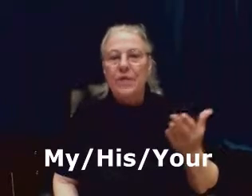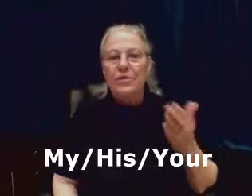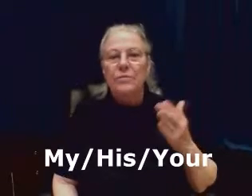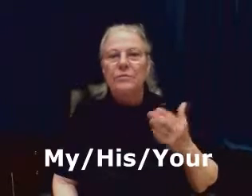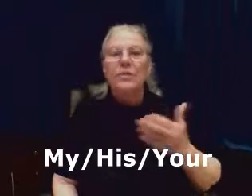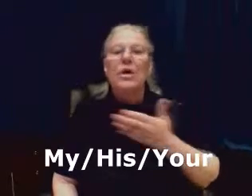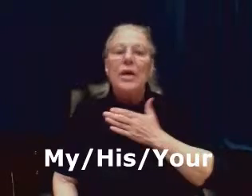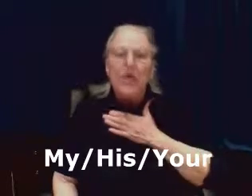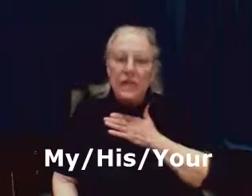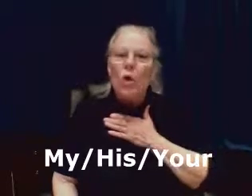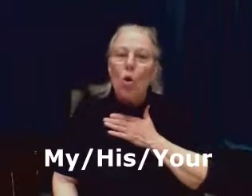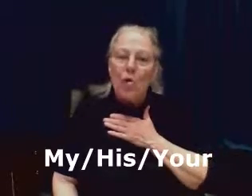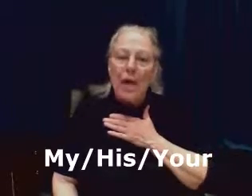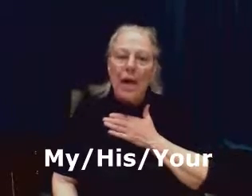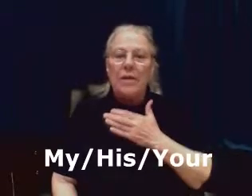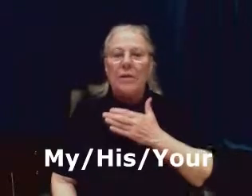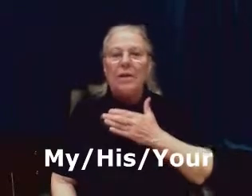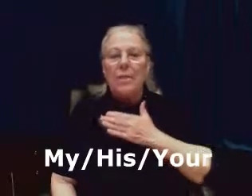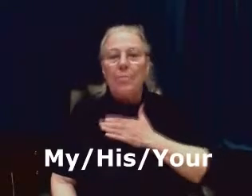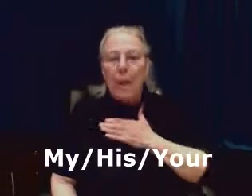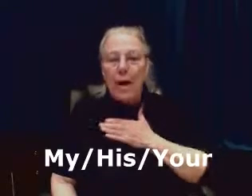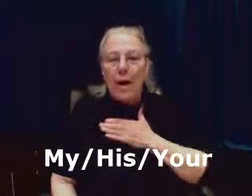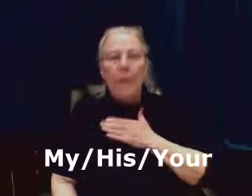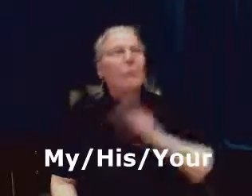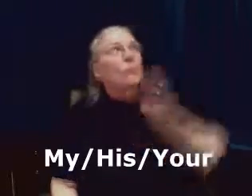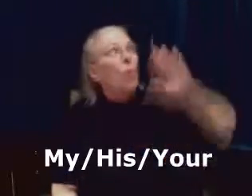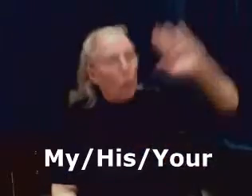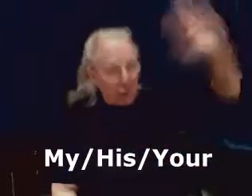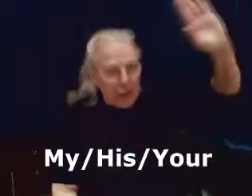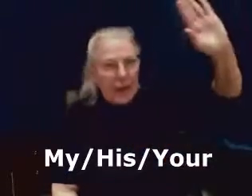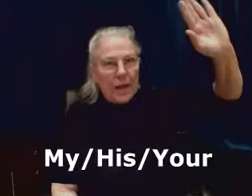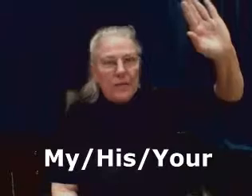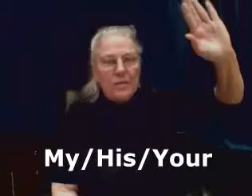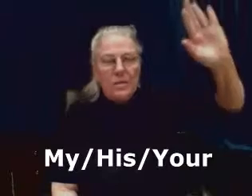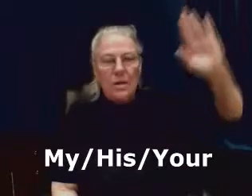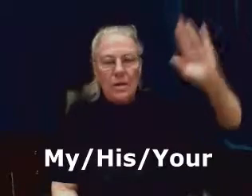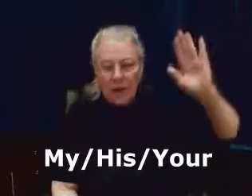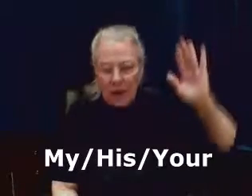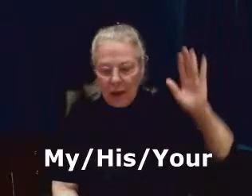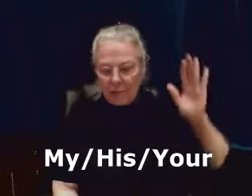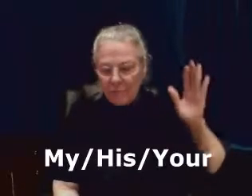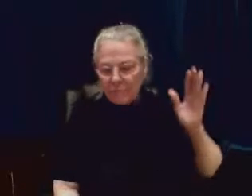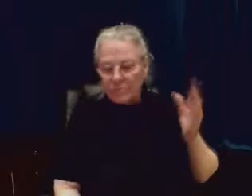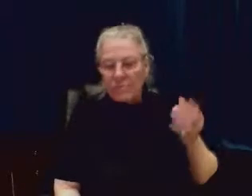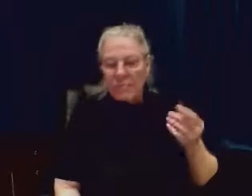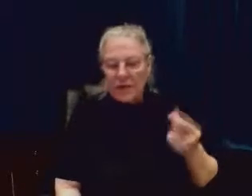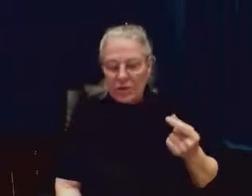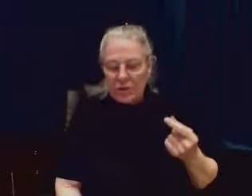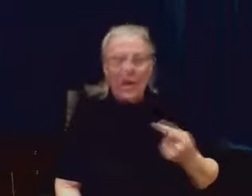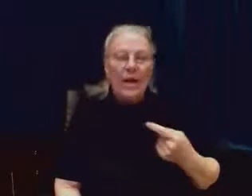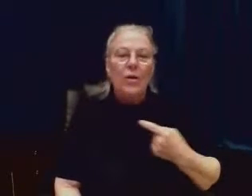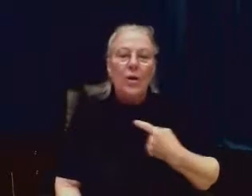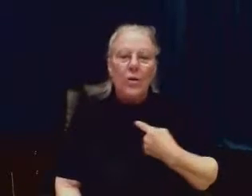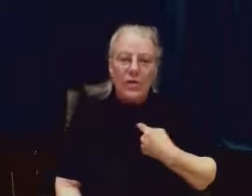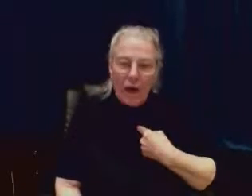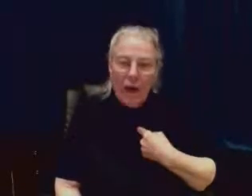possession, it's open hand. My or his, um, it's just like with